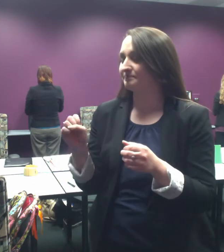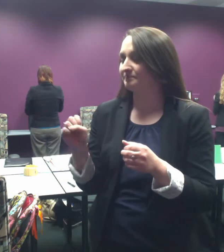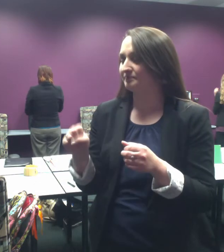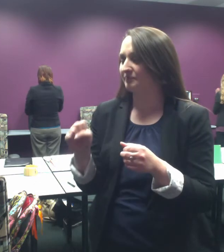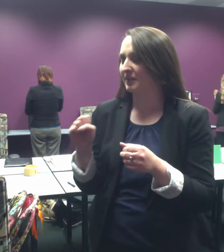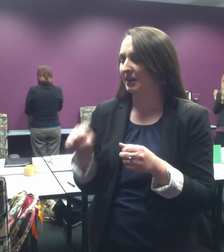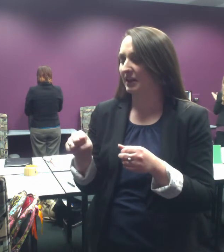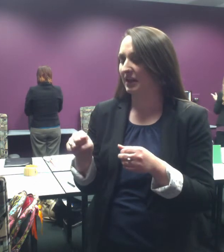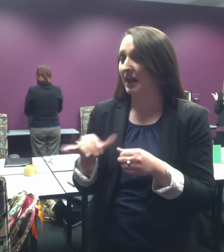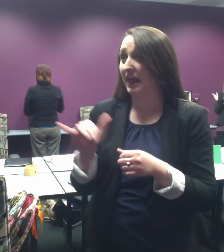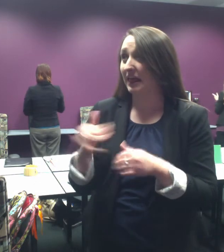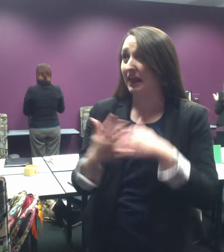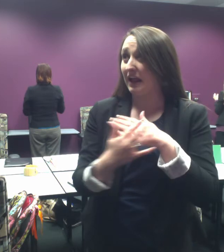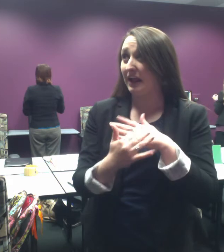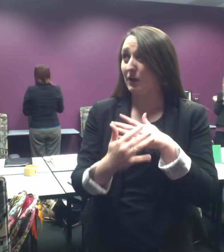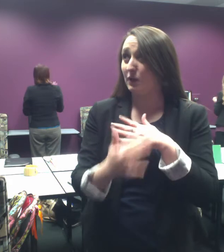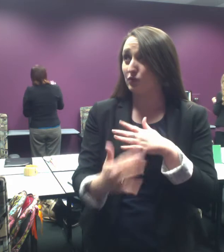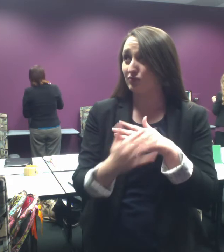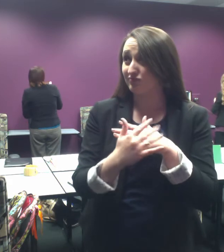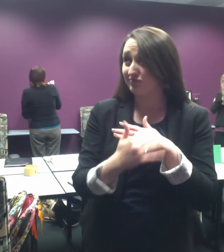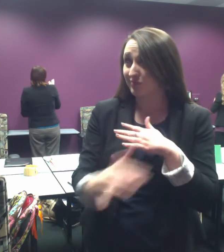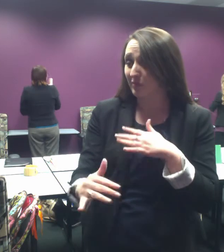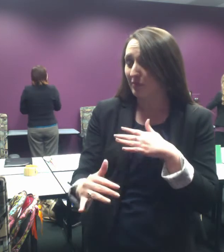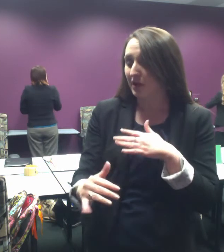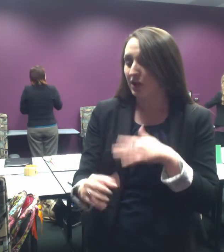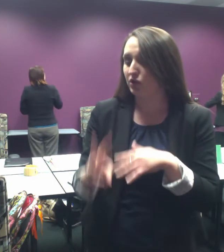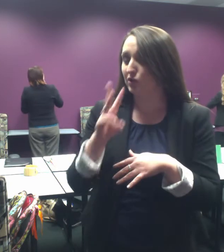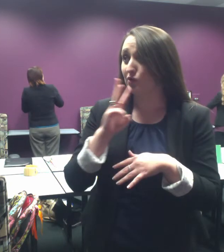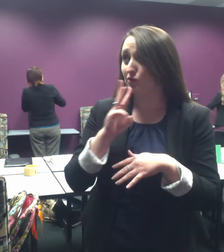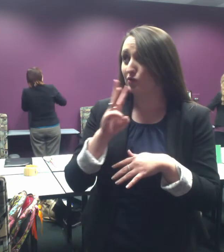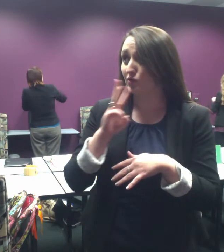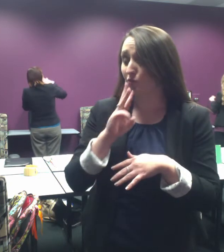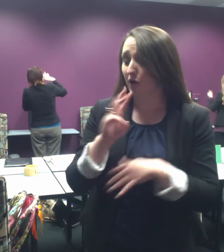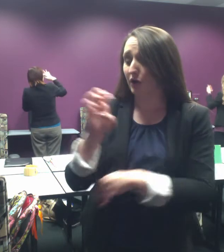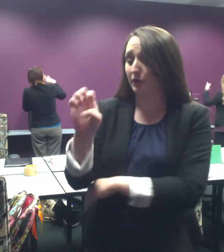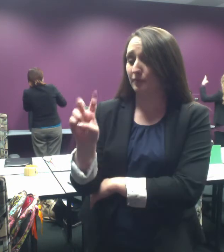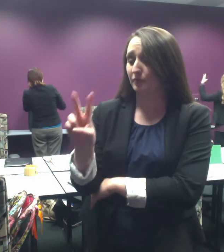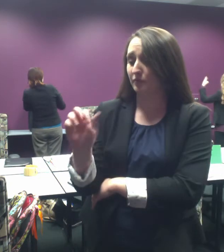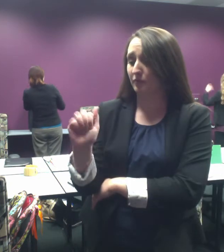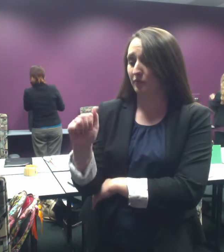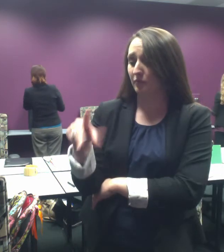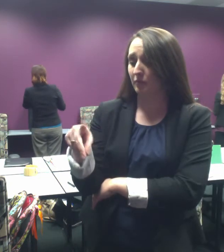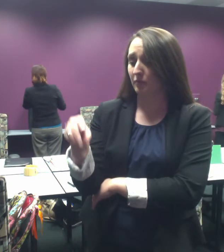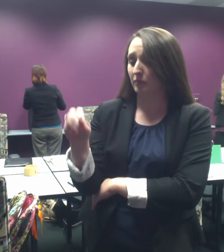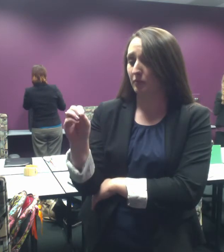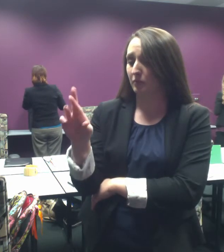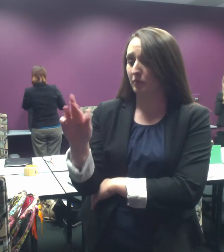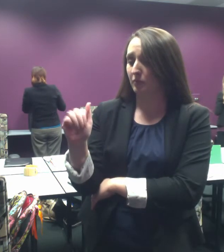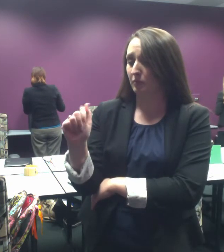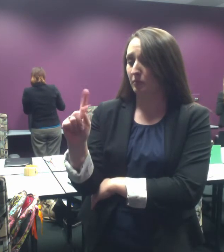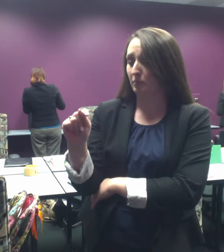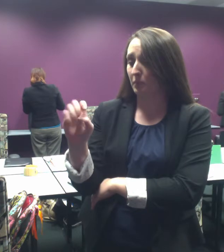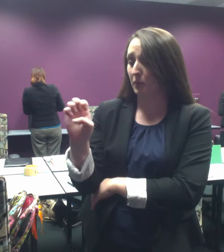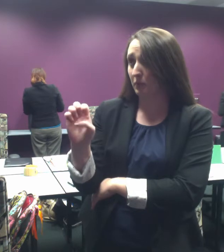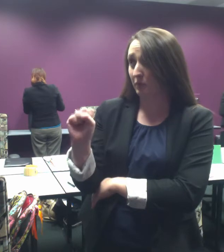Okay. Salt stays, evaporation, water rises to the top, runs down the side. You can collect that fresh water. Now, evaporation, this is